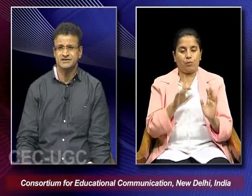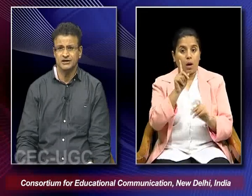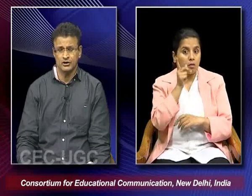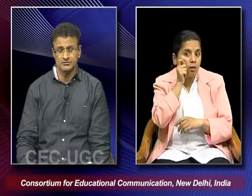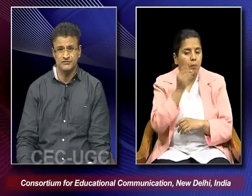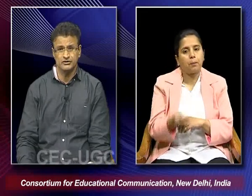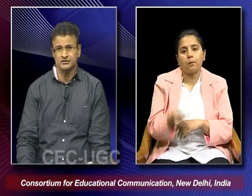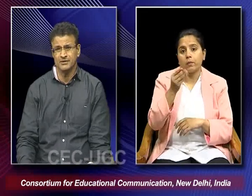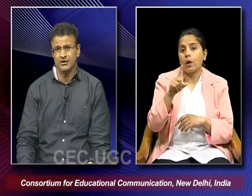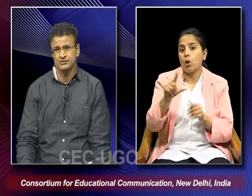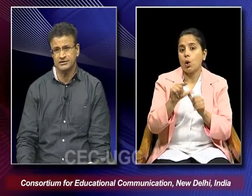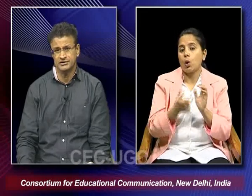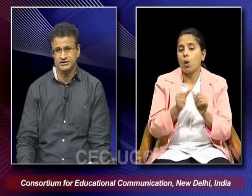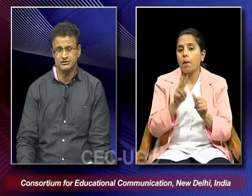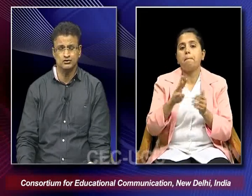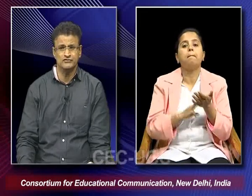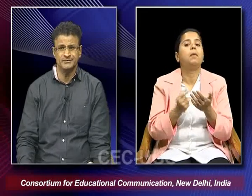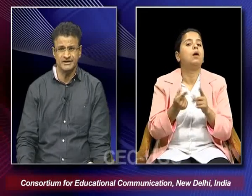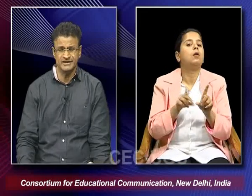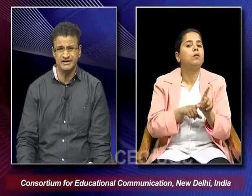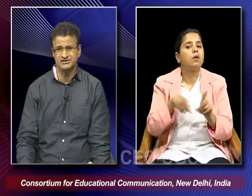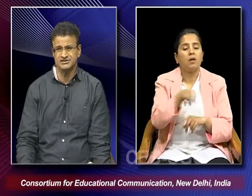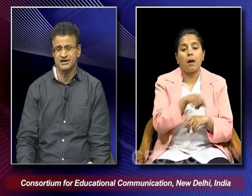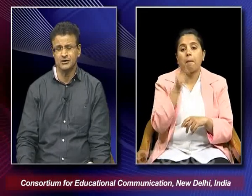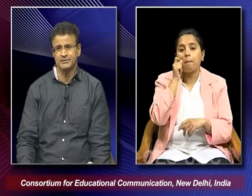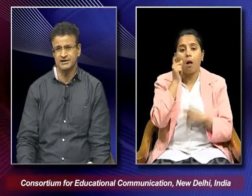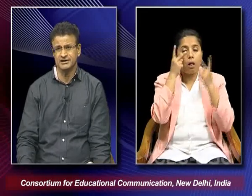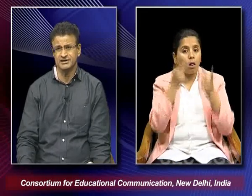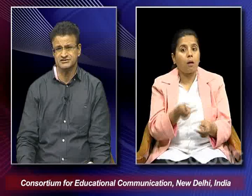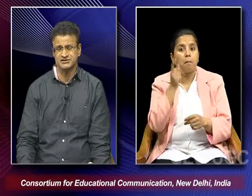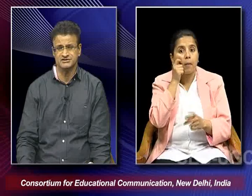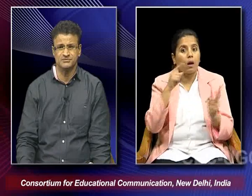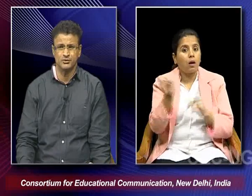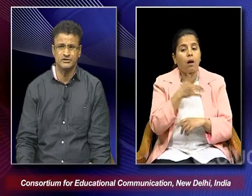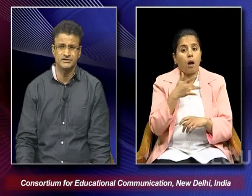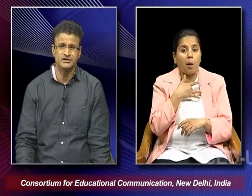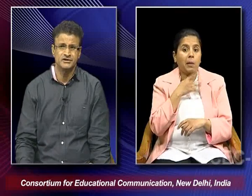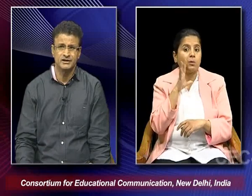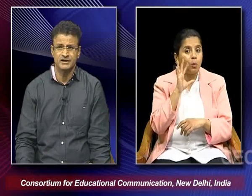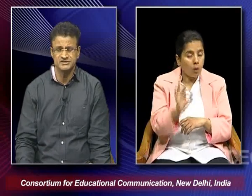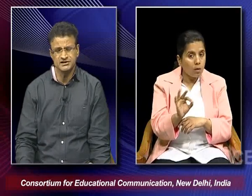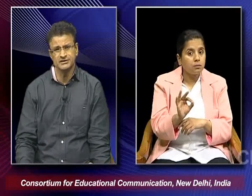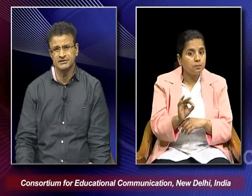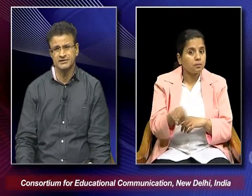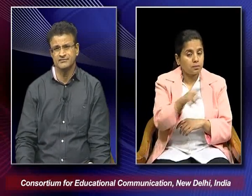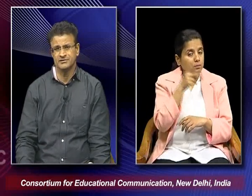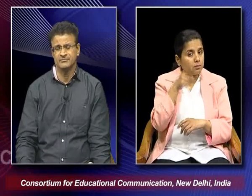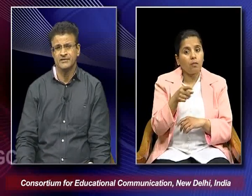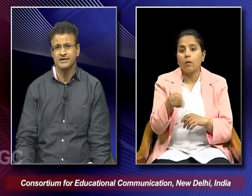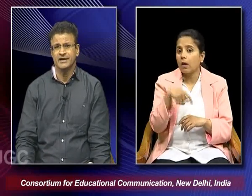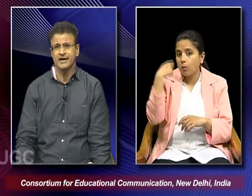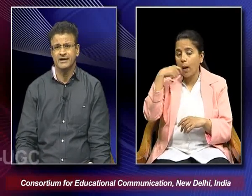As Laura Mulvey talked about the issue of the male gaze, that how male gaze is an important concern in the